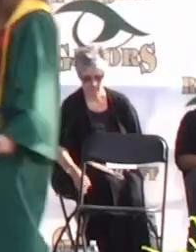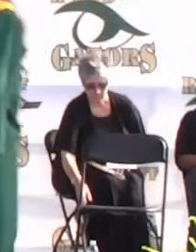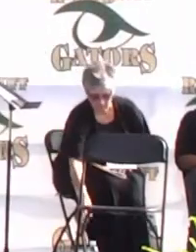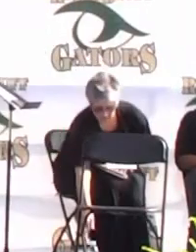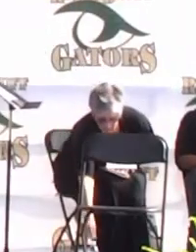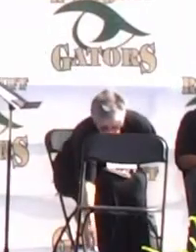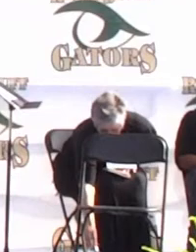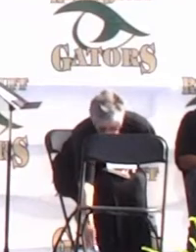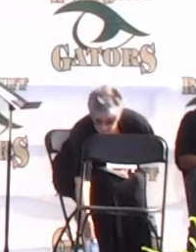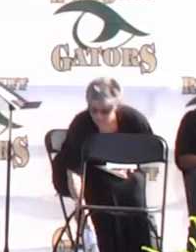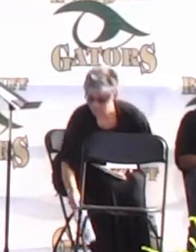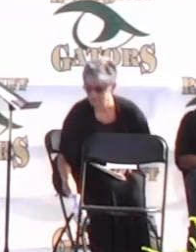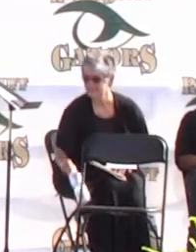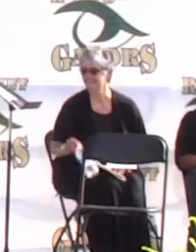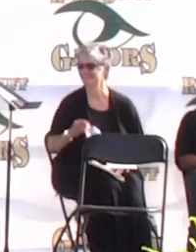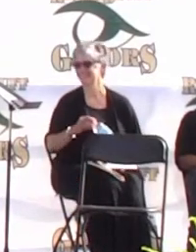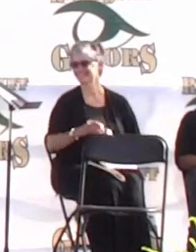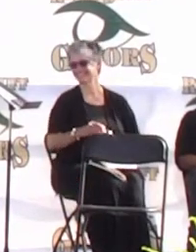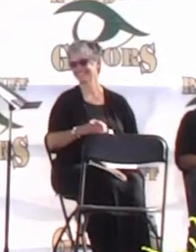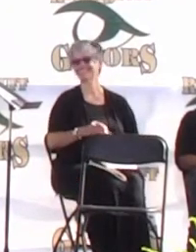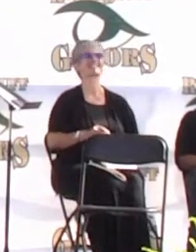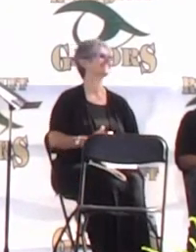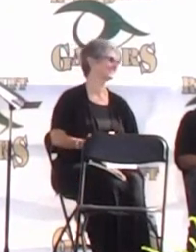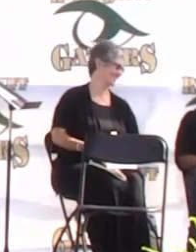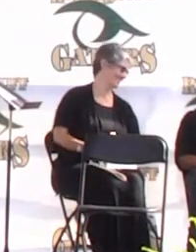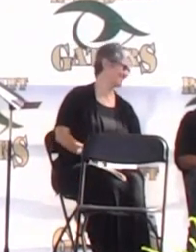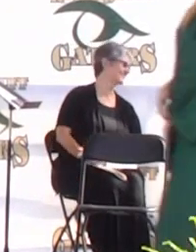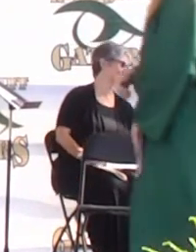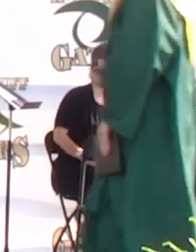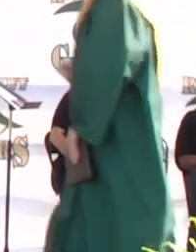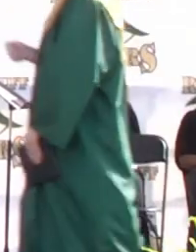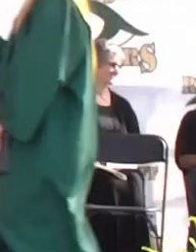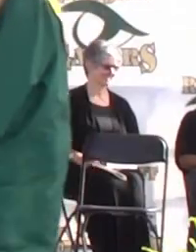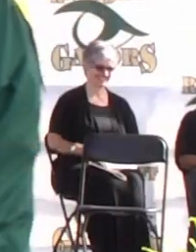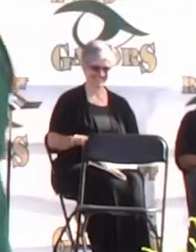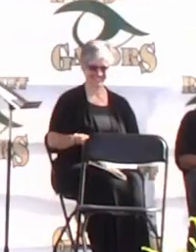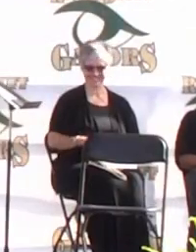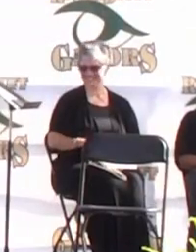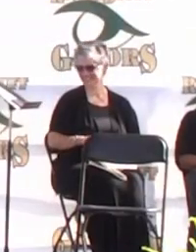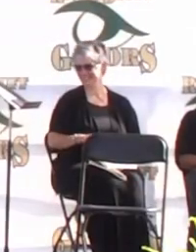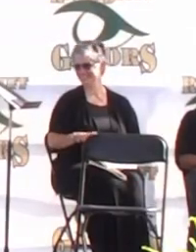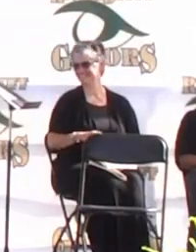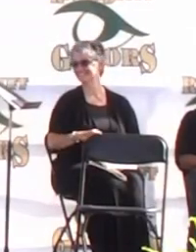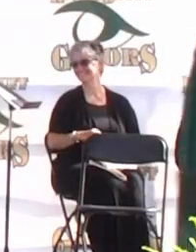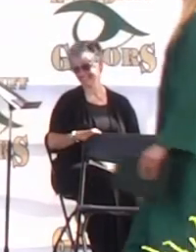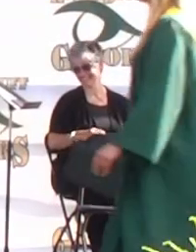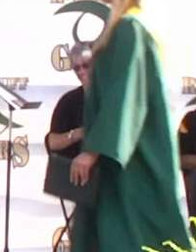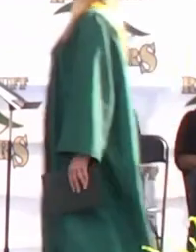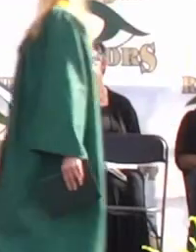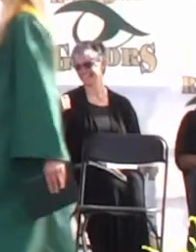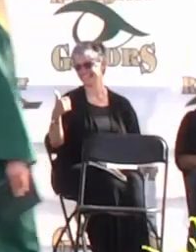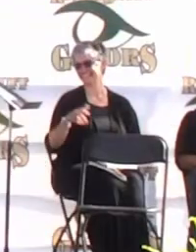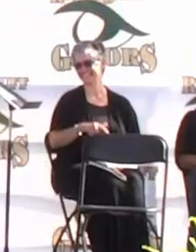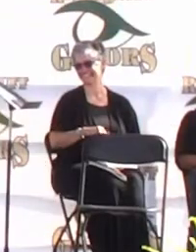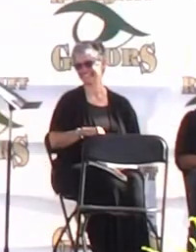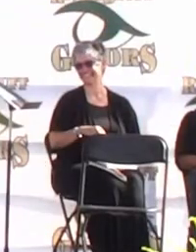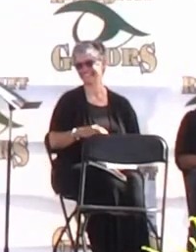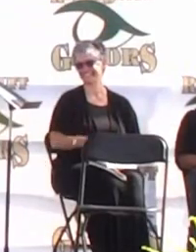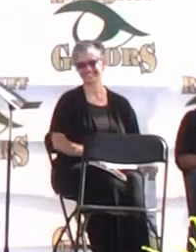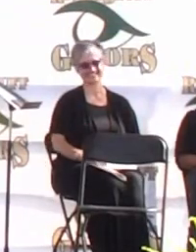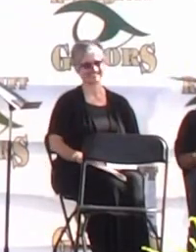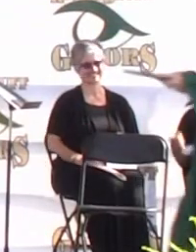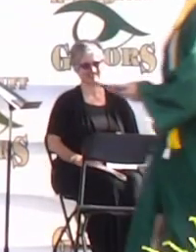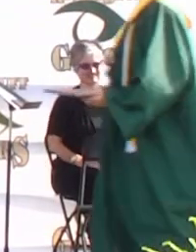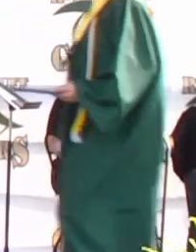graduate. Layla Brianne Chastine. Caitlin Nicole Davis. Mackenzie Jane